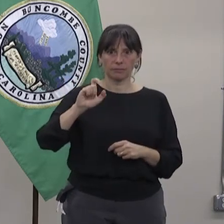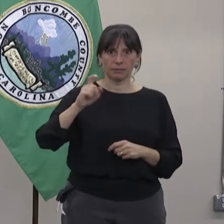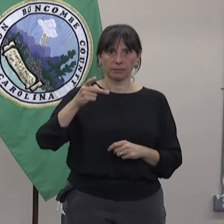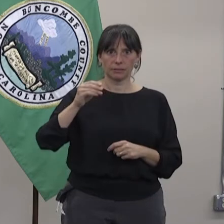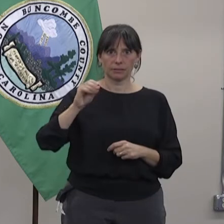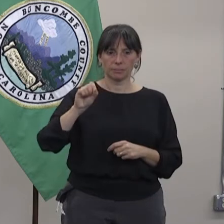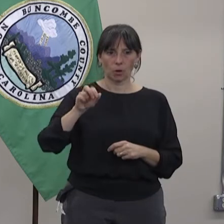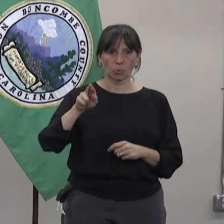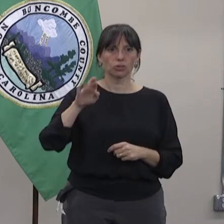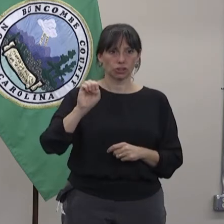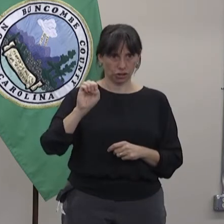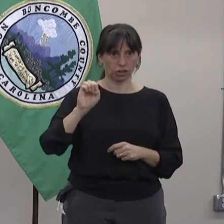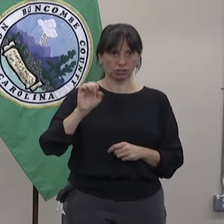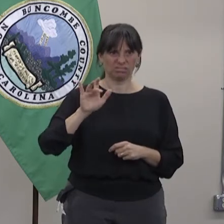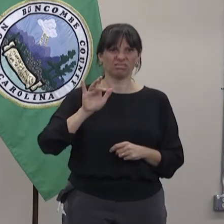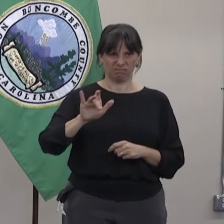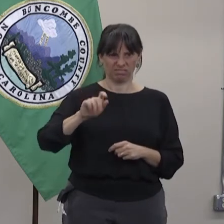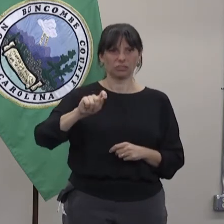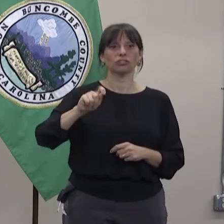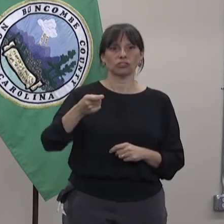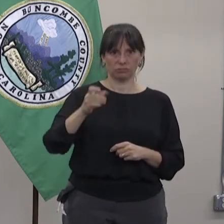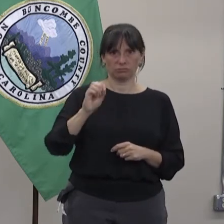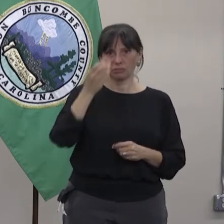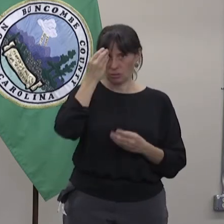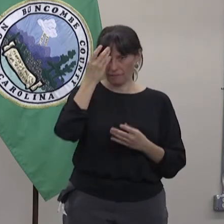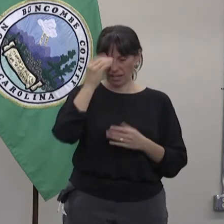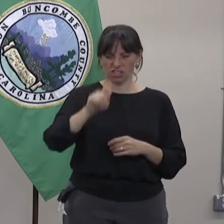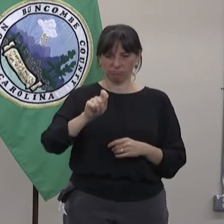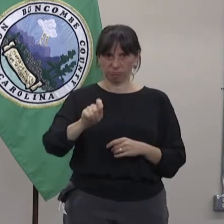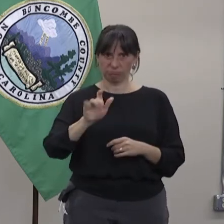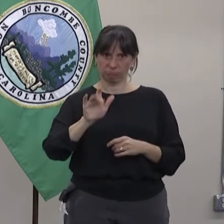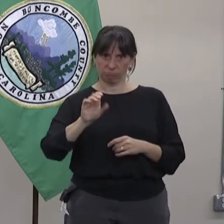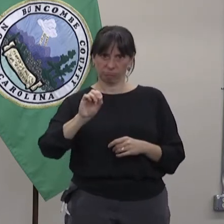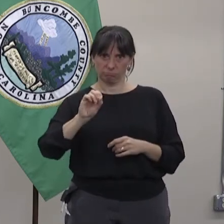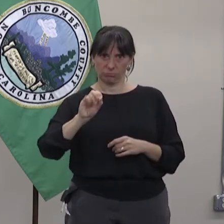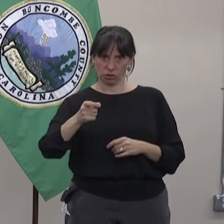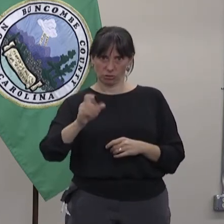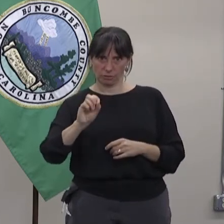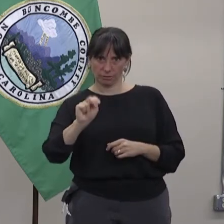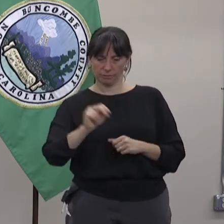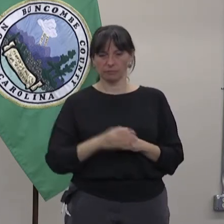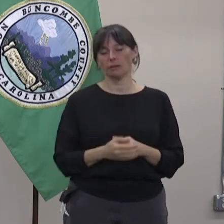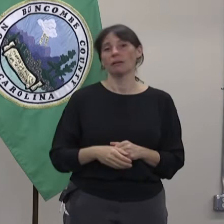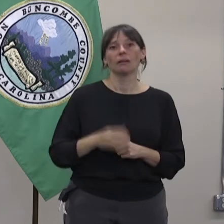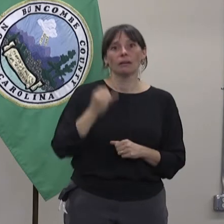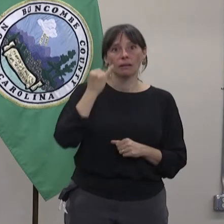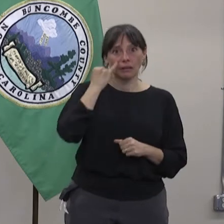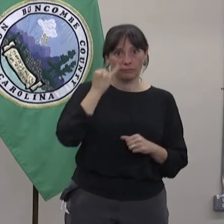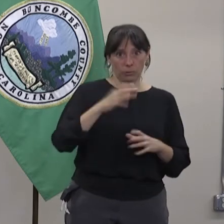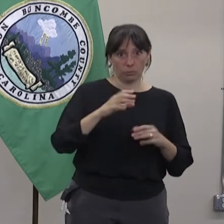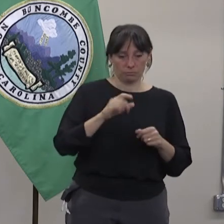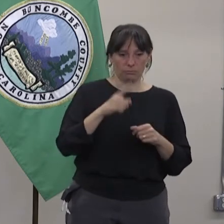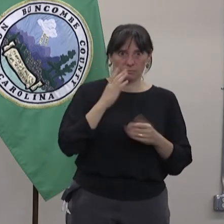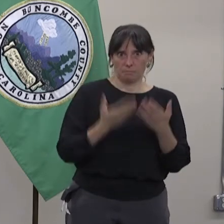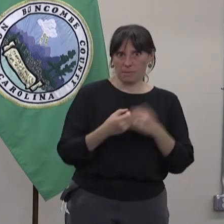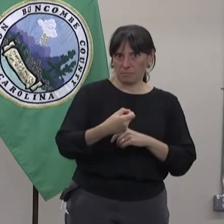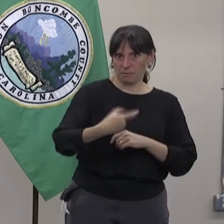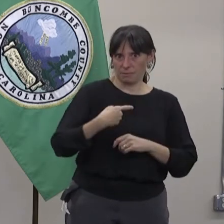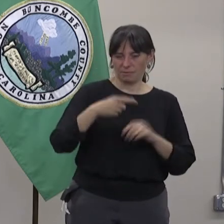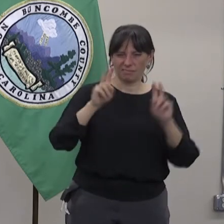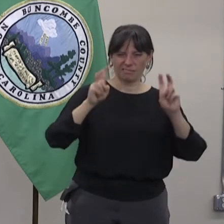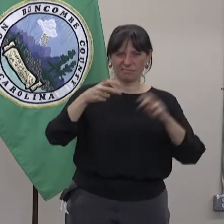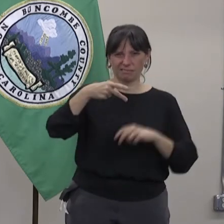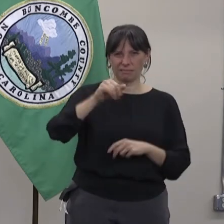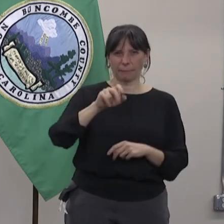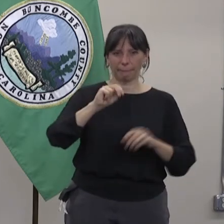If you test positive for COVID-19, you may obtain a unique PIN to submit in the app. This